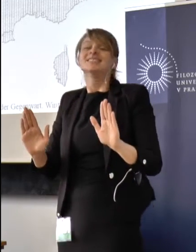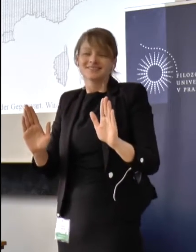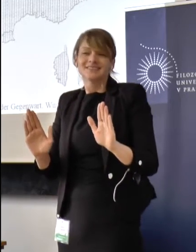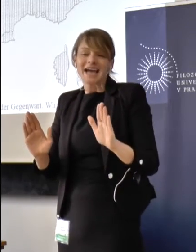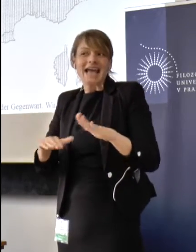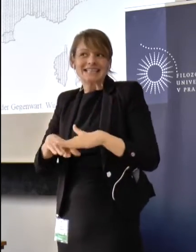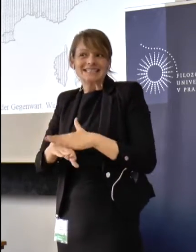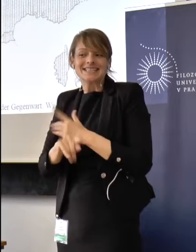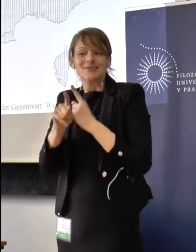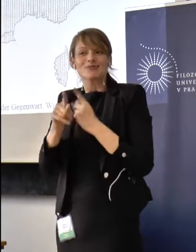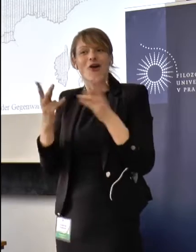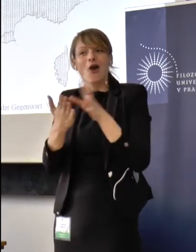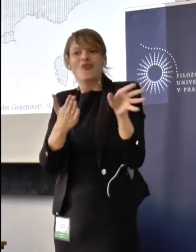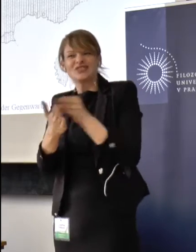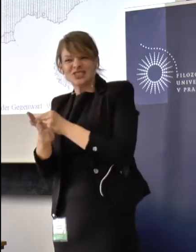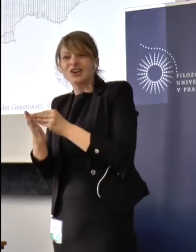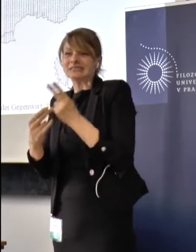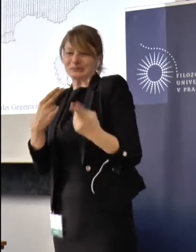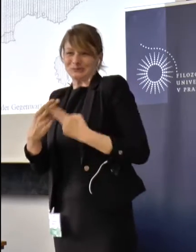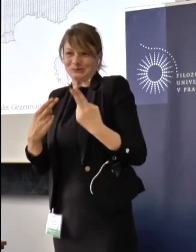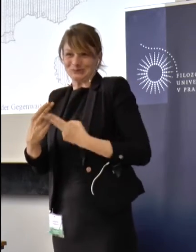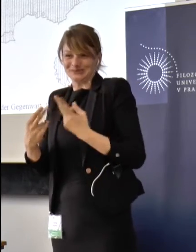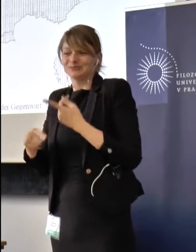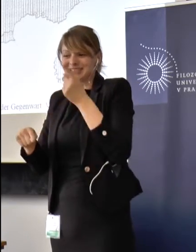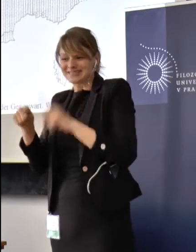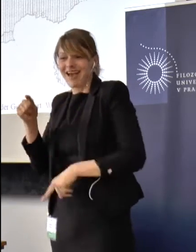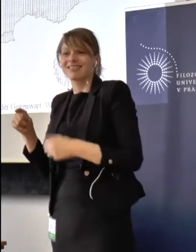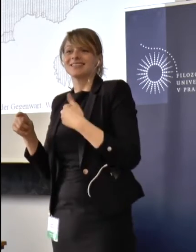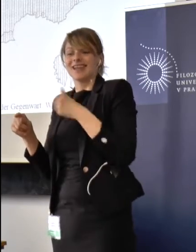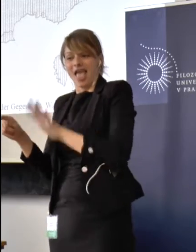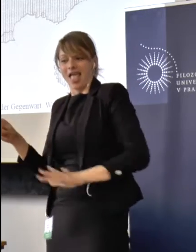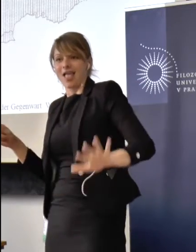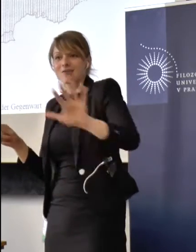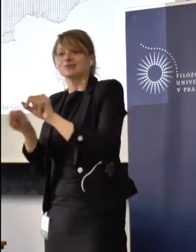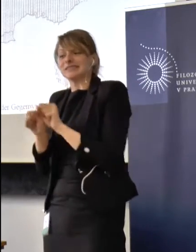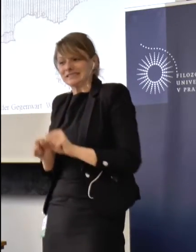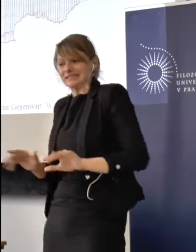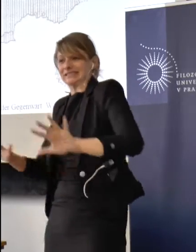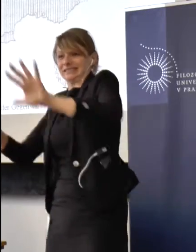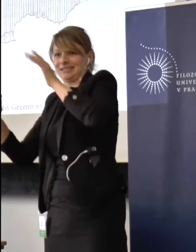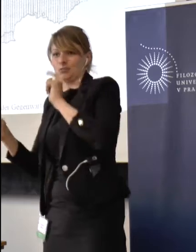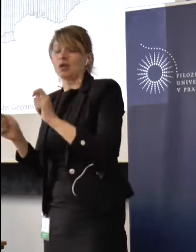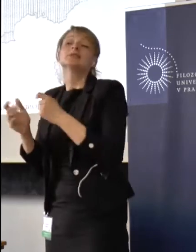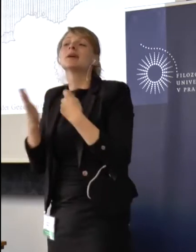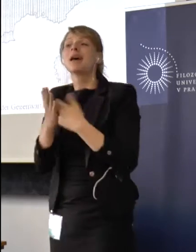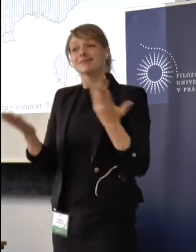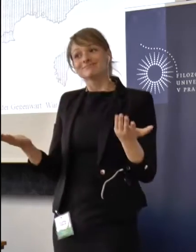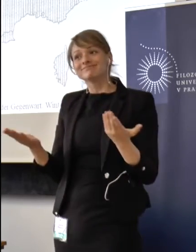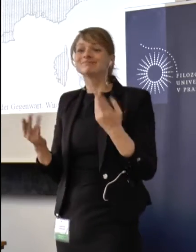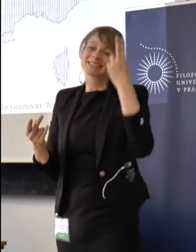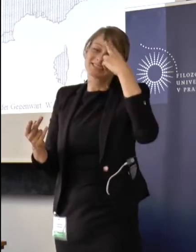an obstacle, and because there is this kind of Jacobin tradition in the